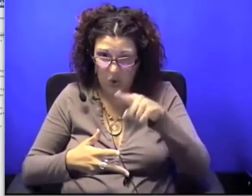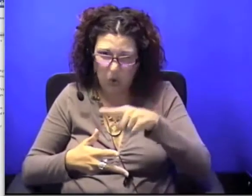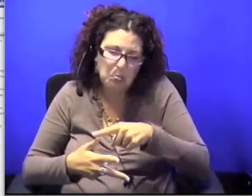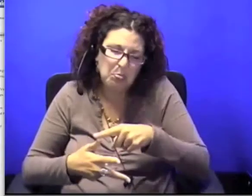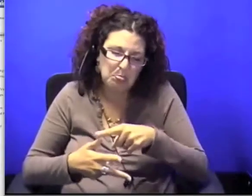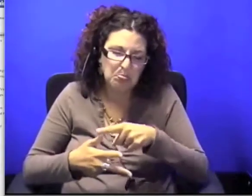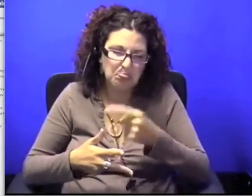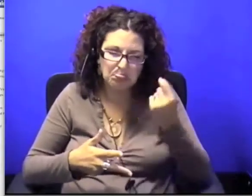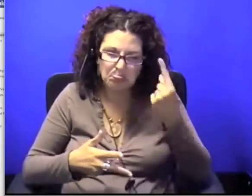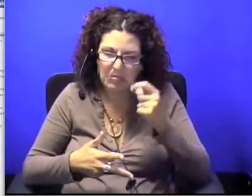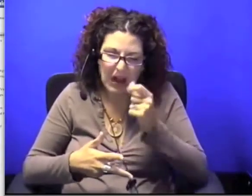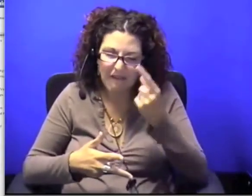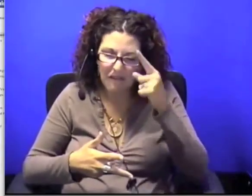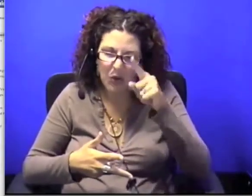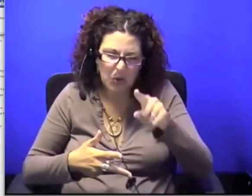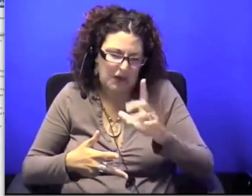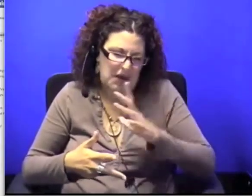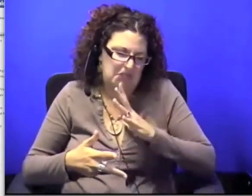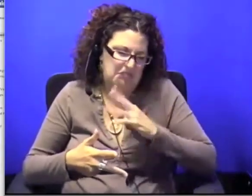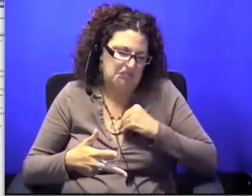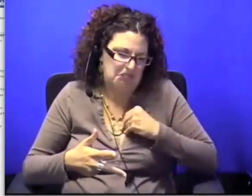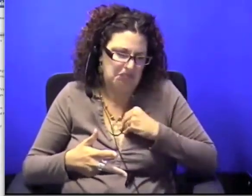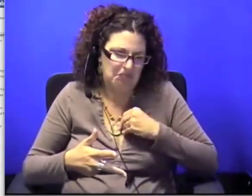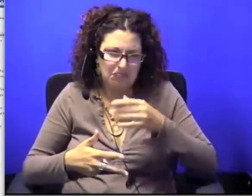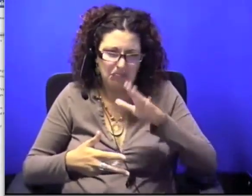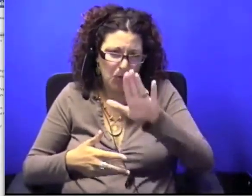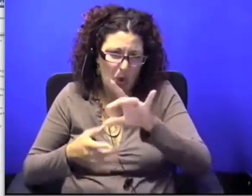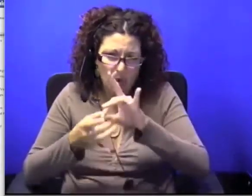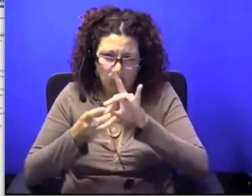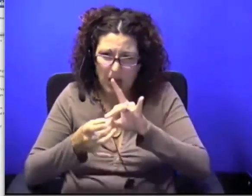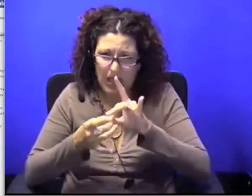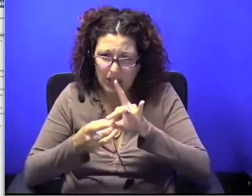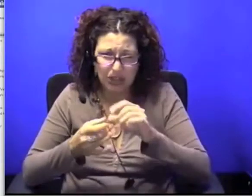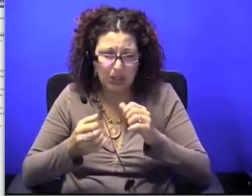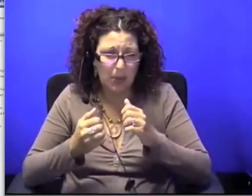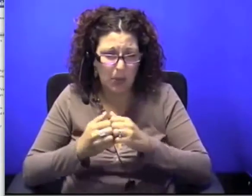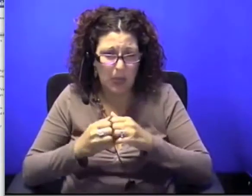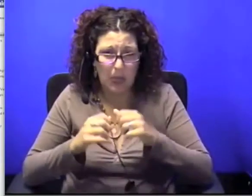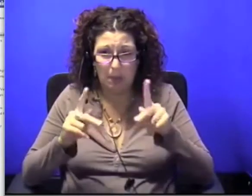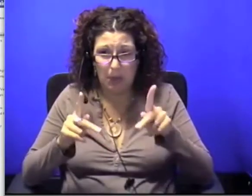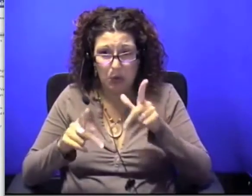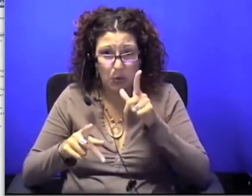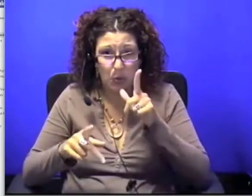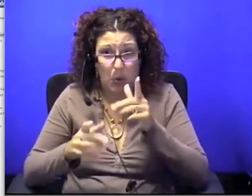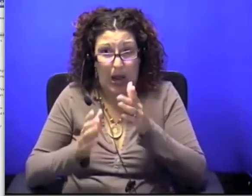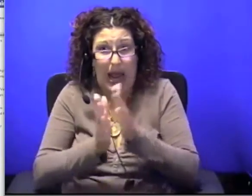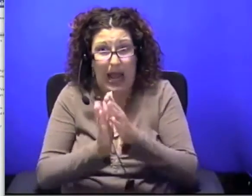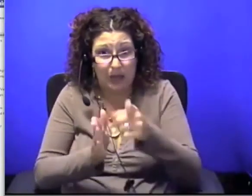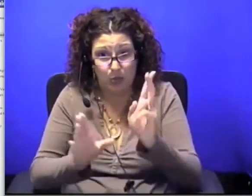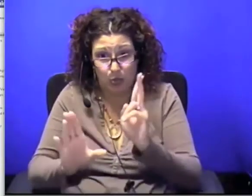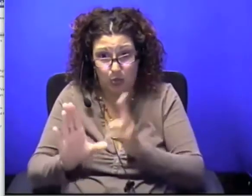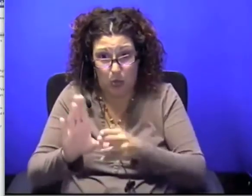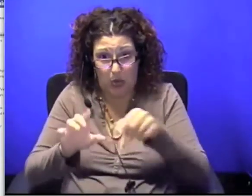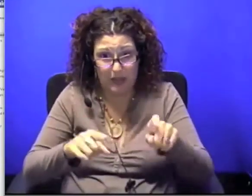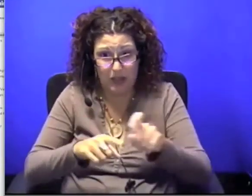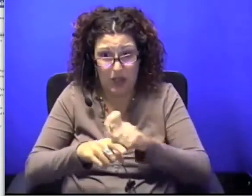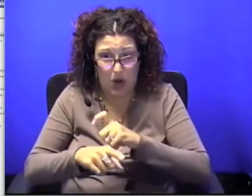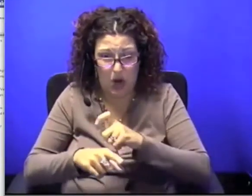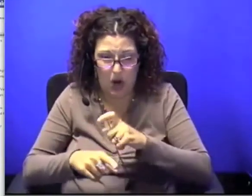it, we're not it. And that's great with us because your relationship with the person who asked you to come onto this call is what